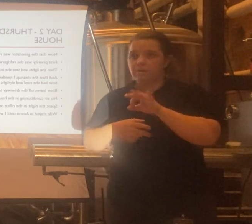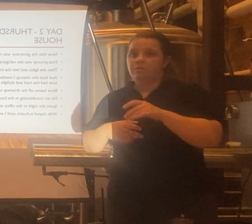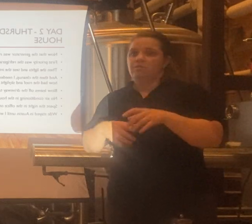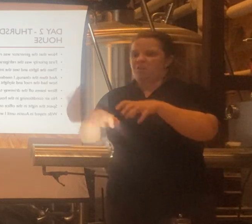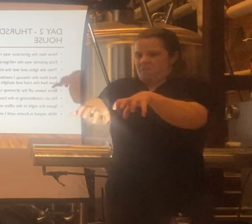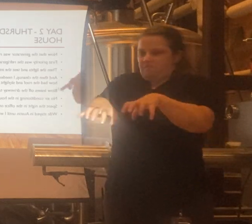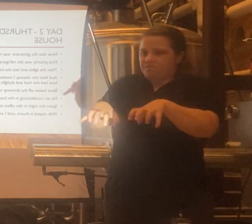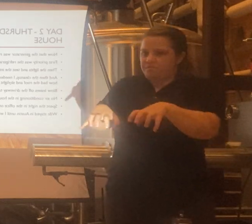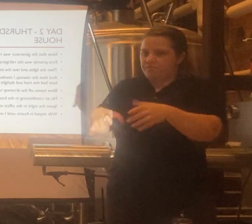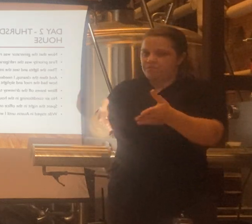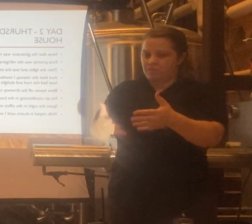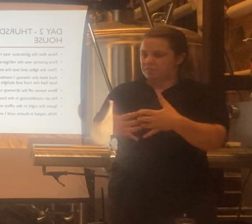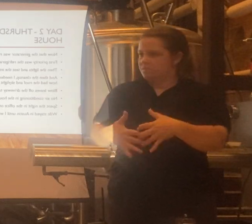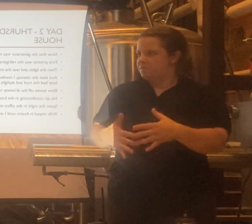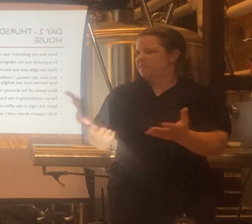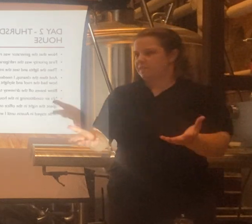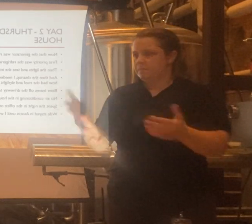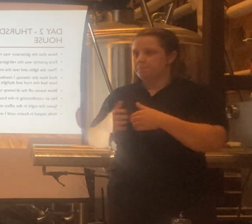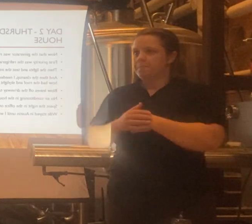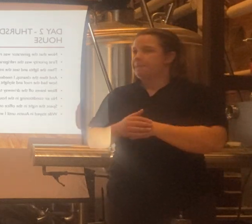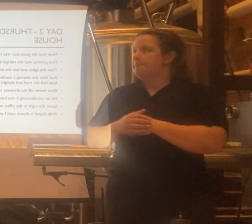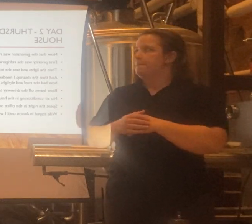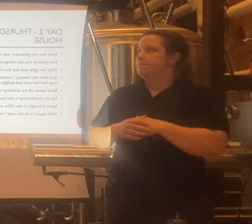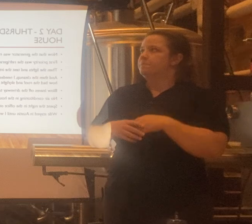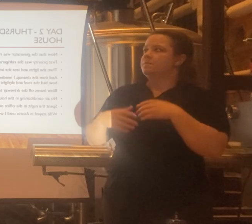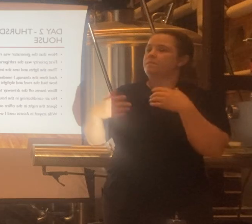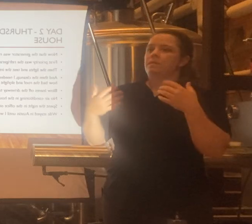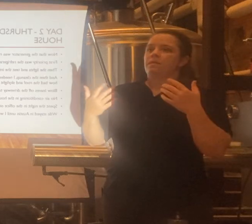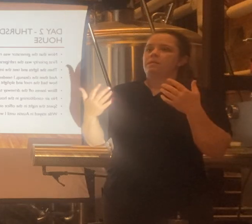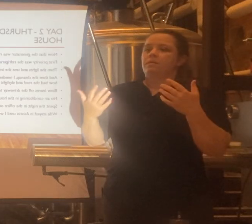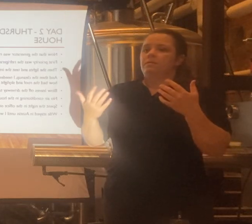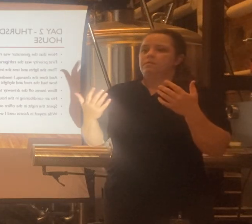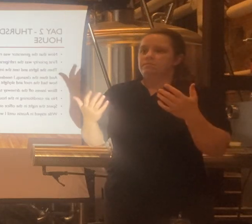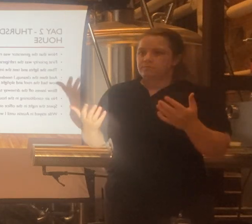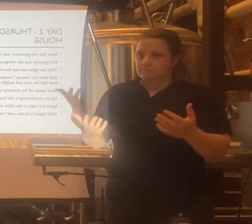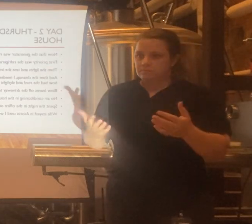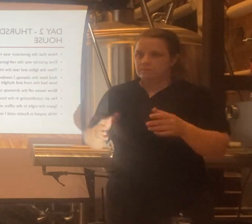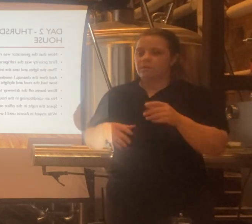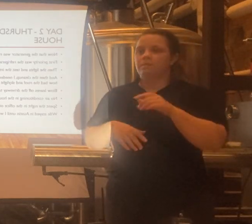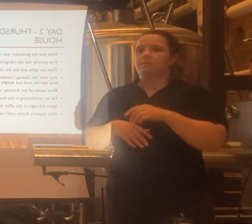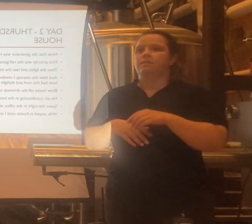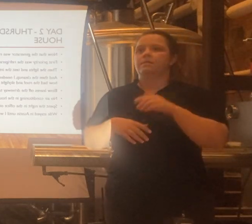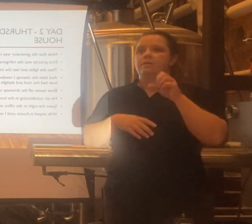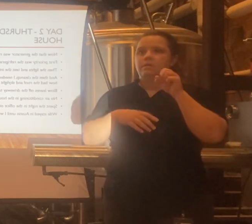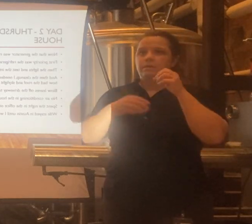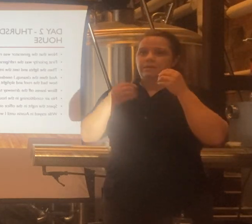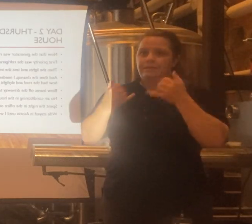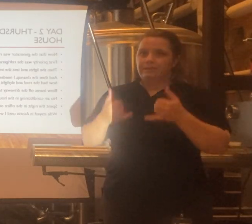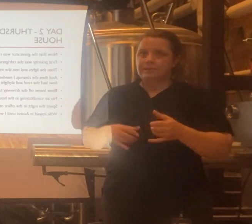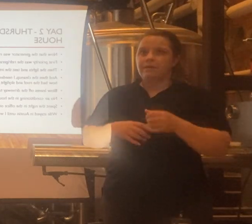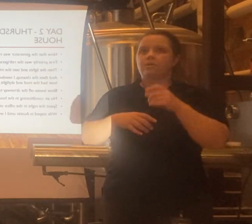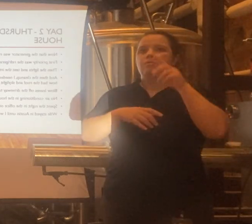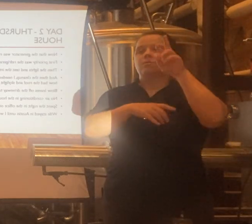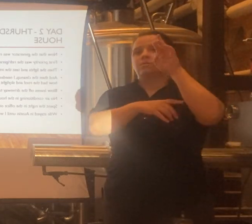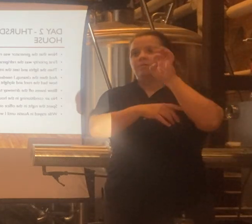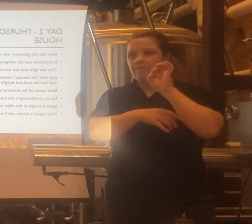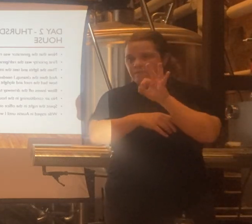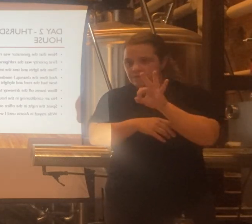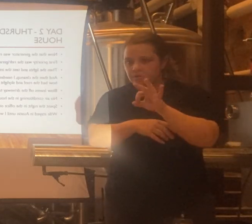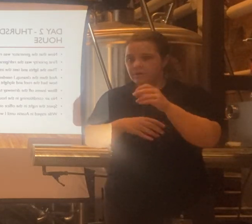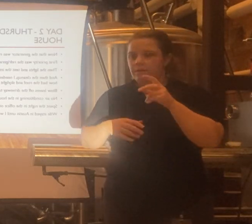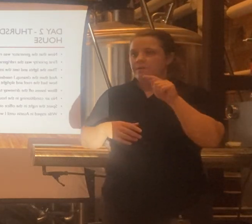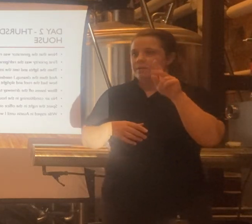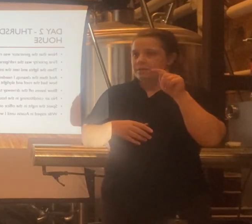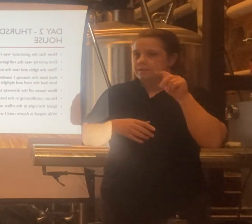streaming TV or whatever. And then once that got going, I said, okay, now I can clean up. I got some basic power, I got hot water and all